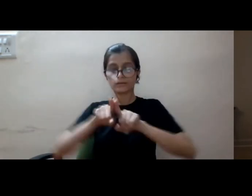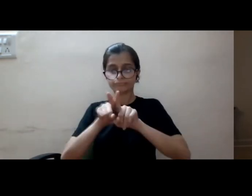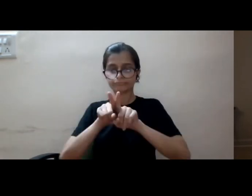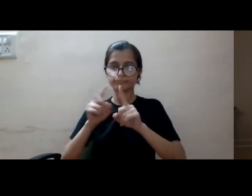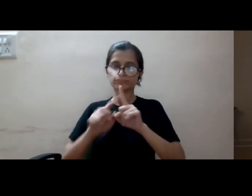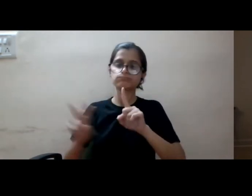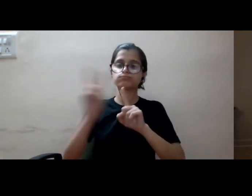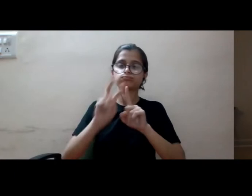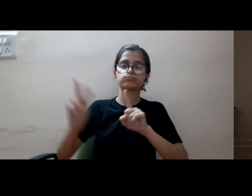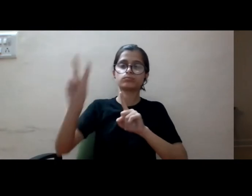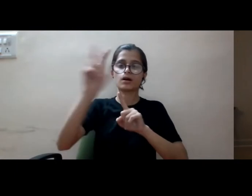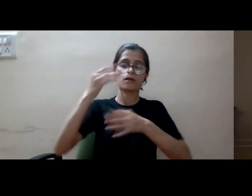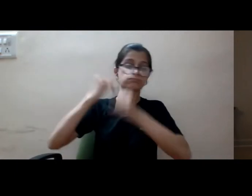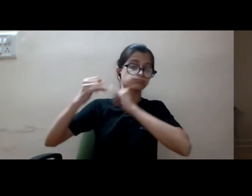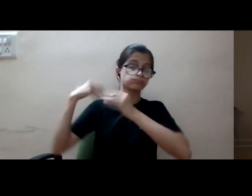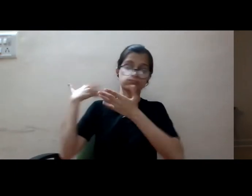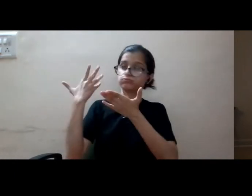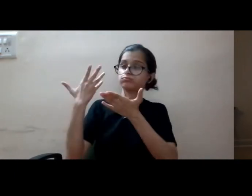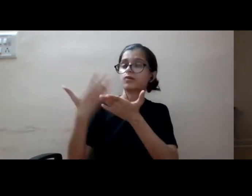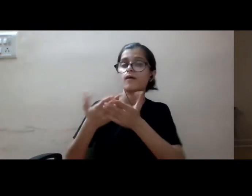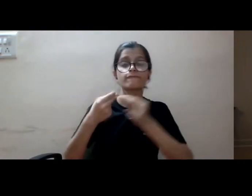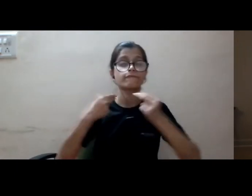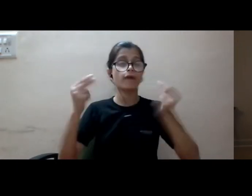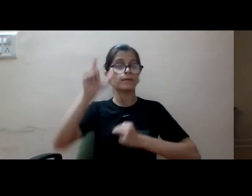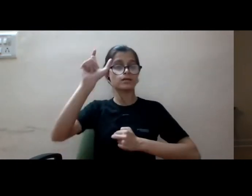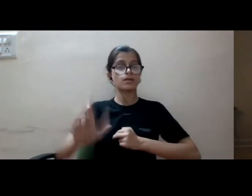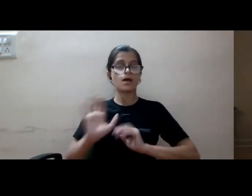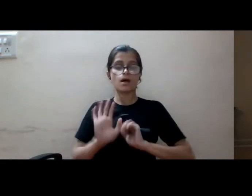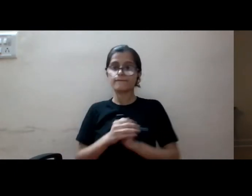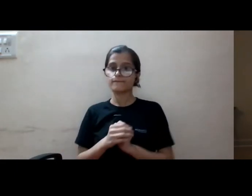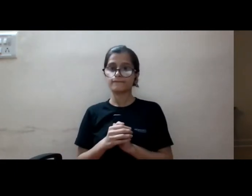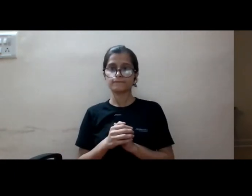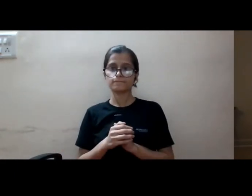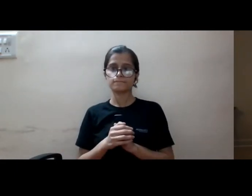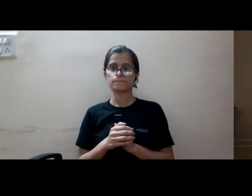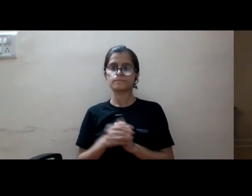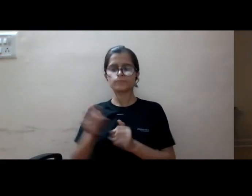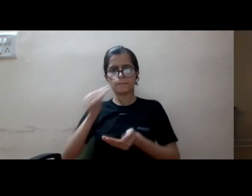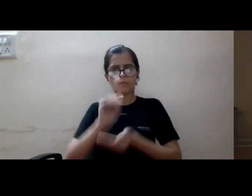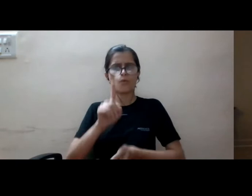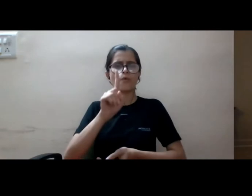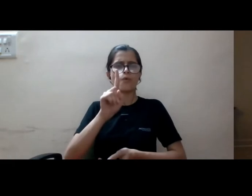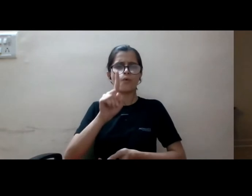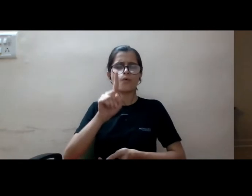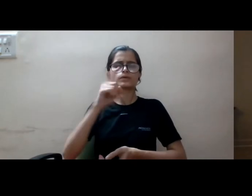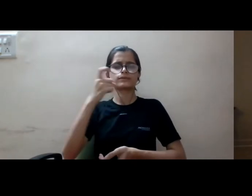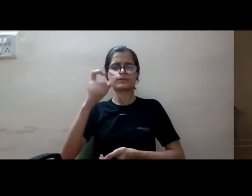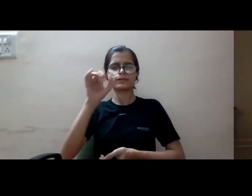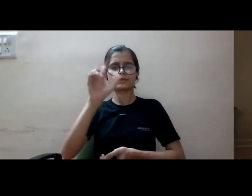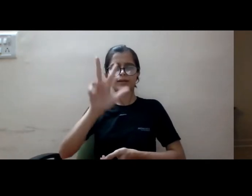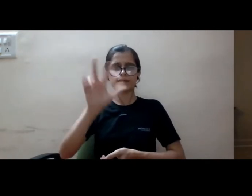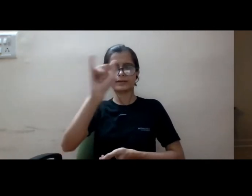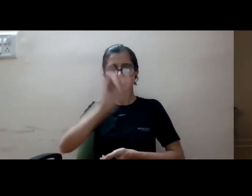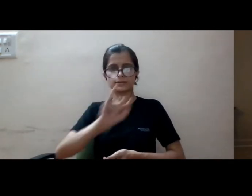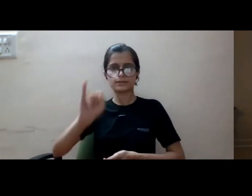history was also the most unlikely. Born in 1786,